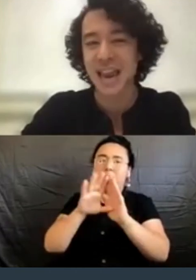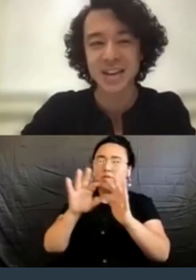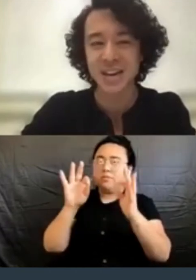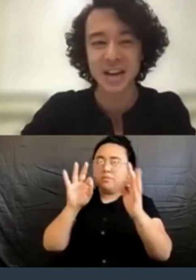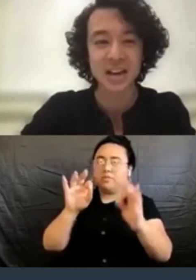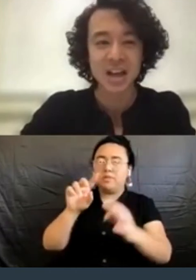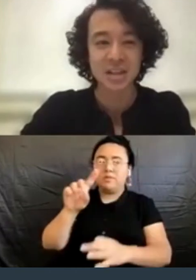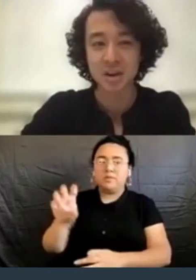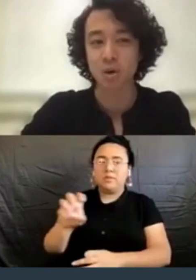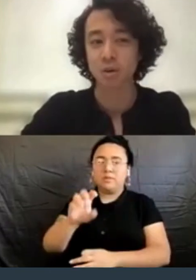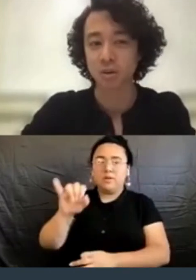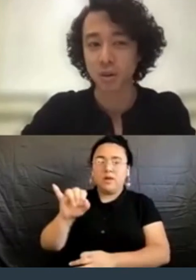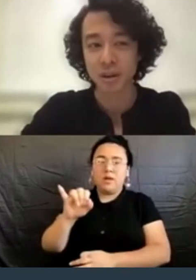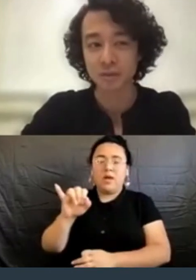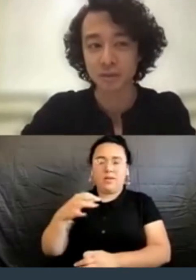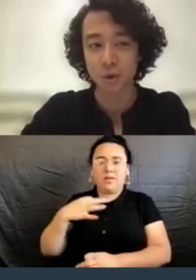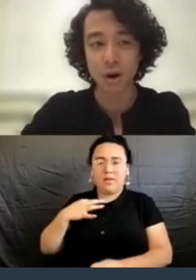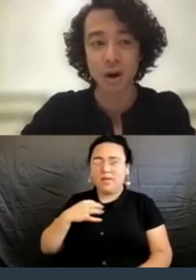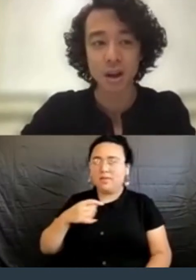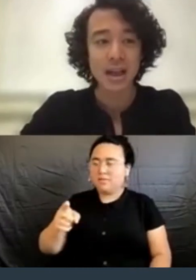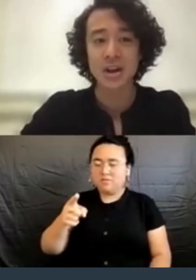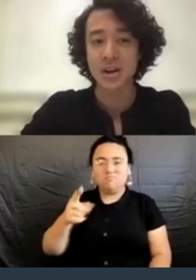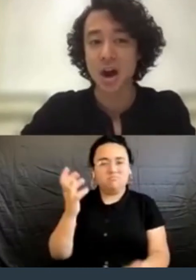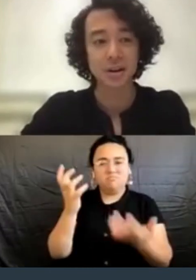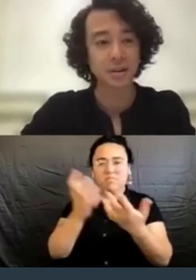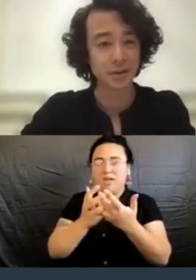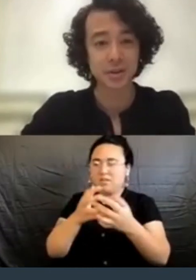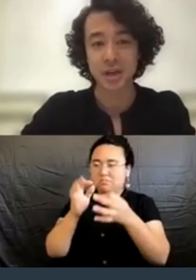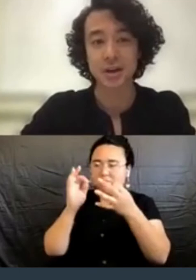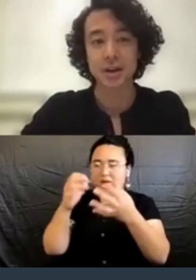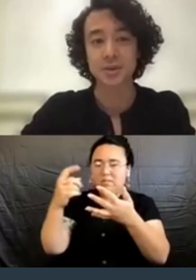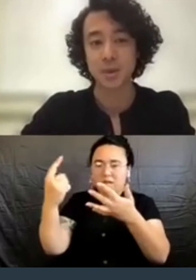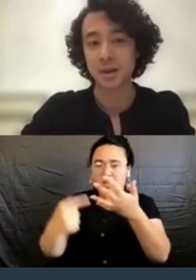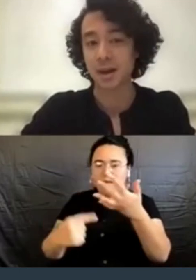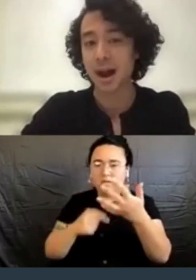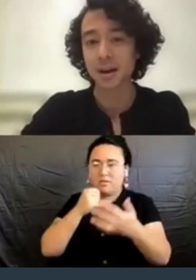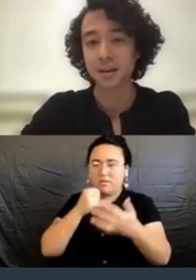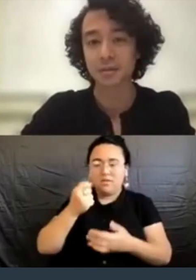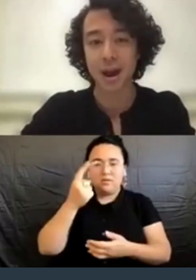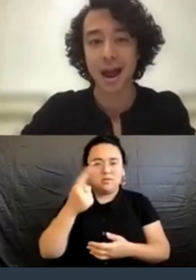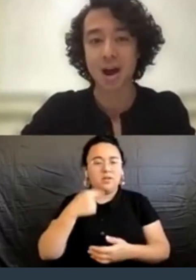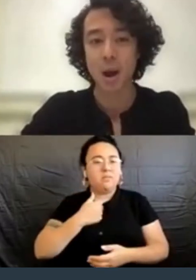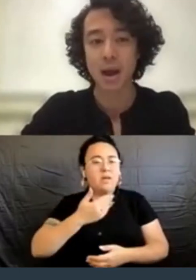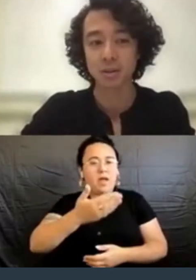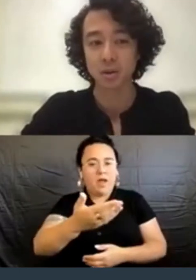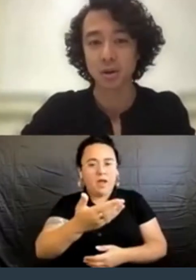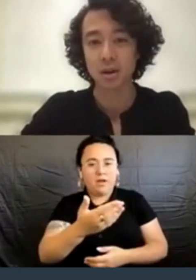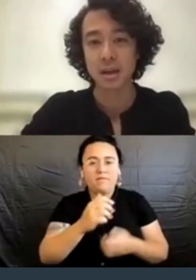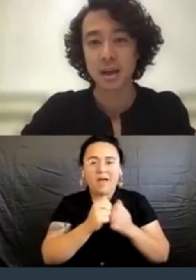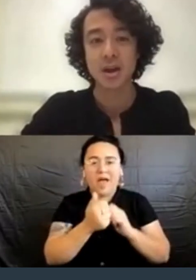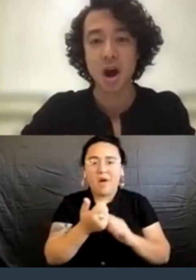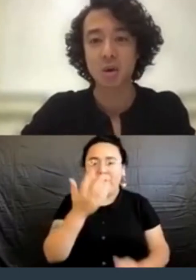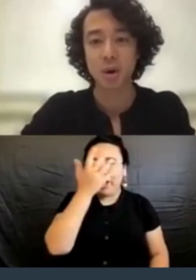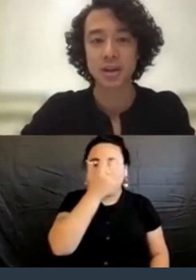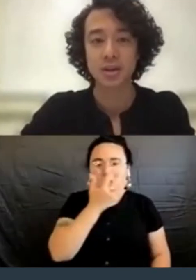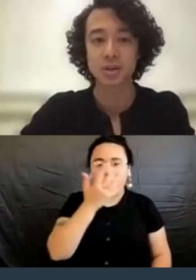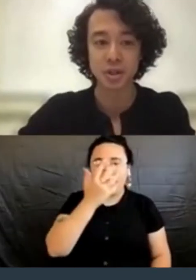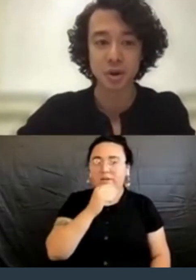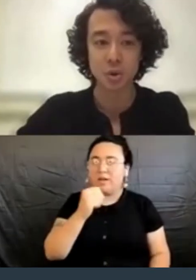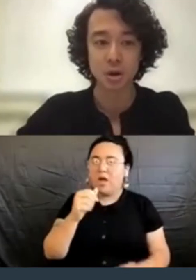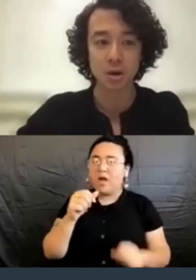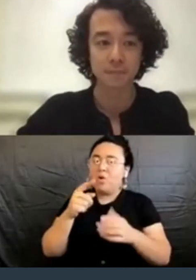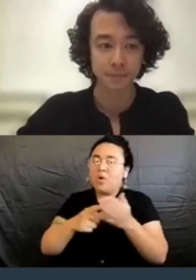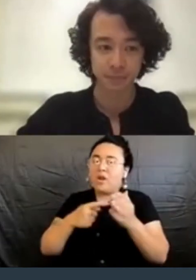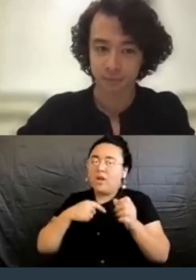DEI candidate they were looking for, and not understand I was being hired for how I look, not what I could